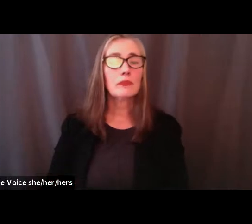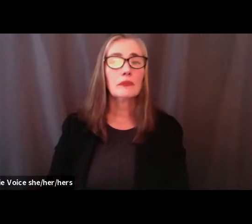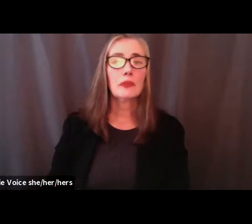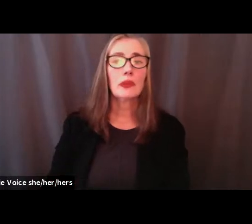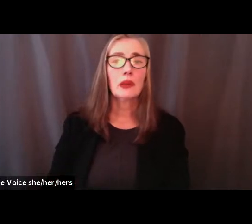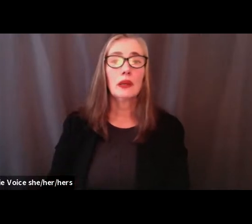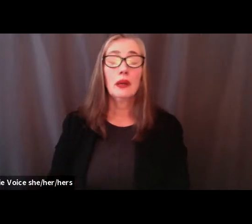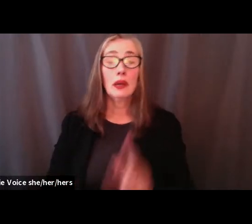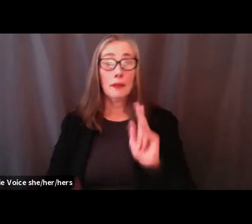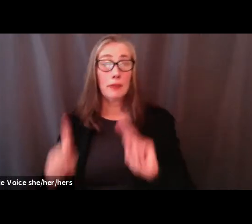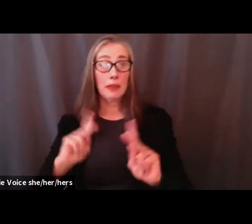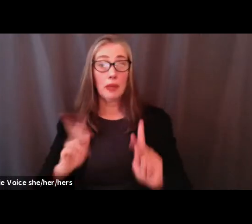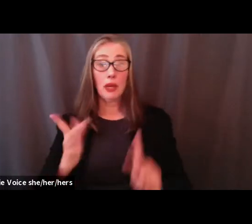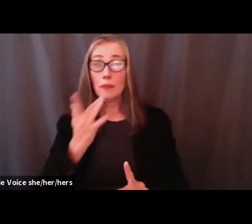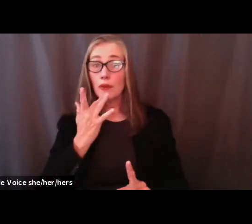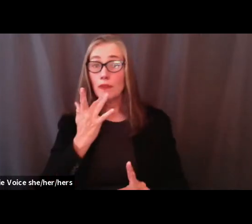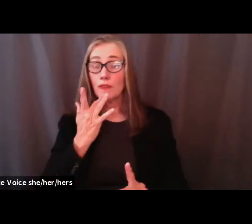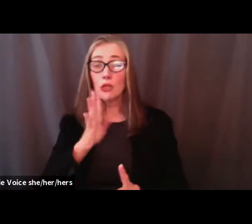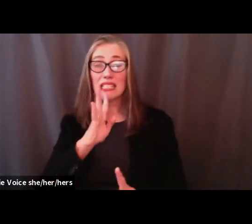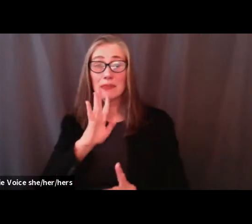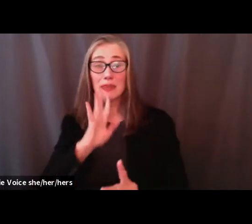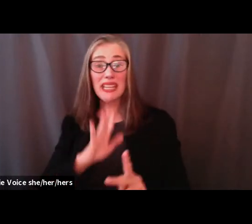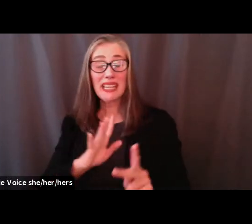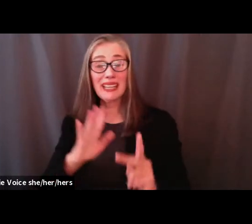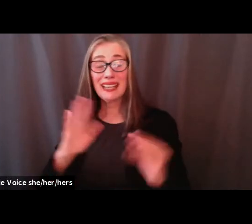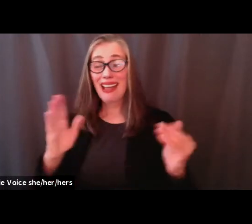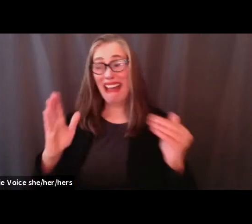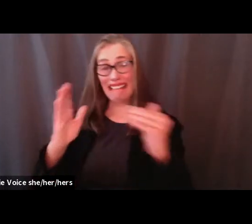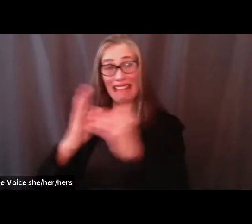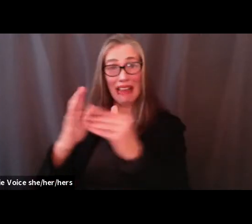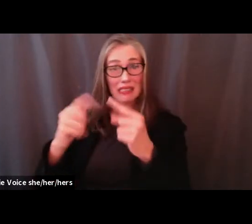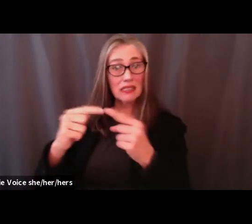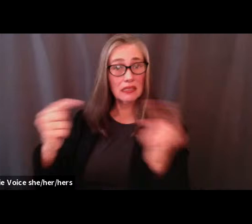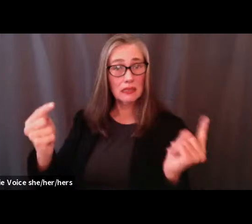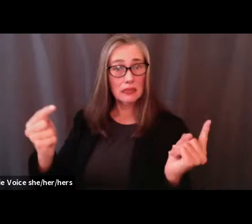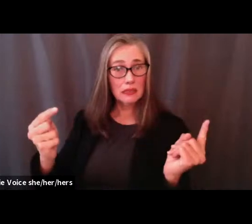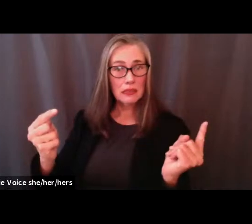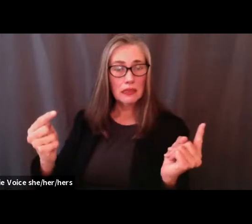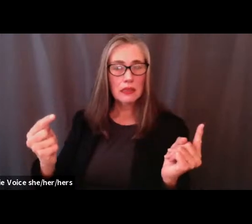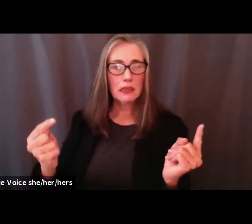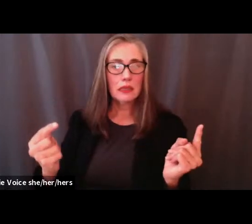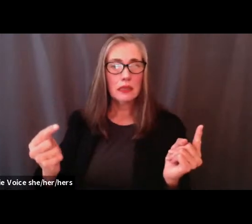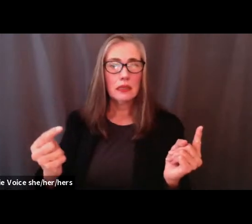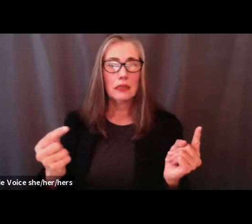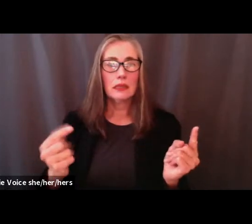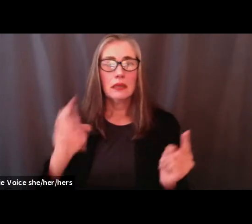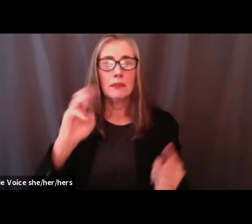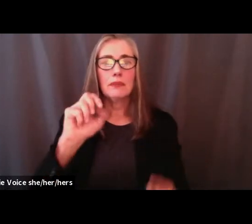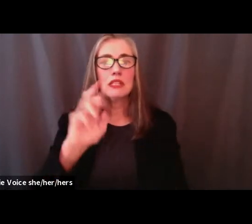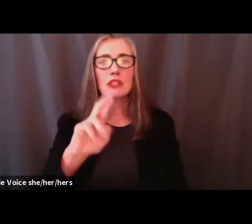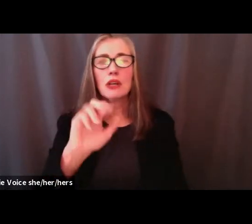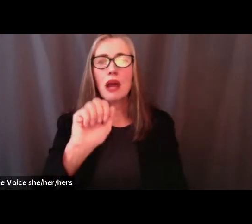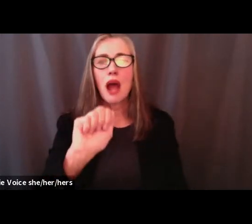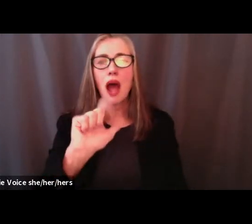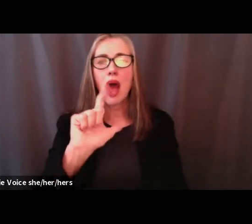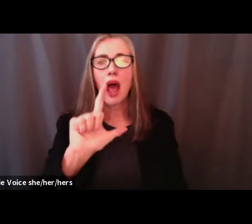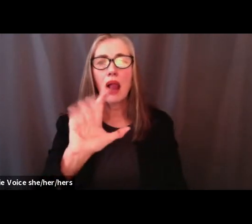Those who want to speak against the motion to adopt these rules. Mr. Alfalca.